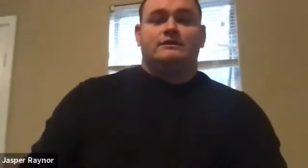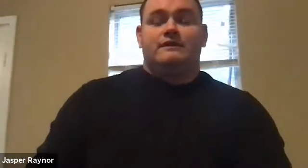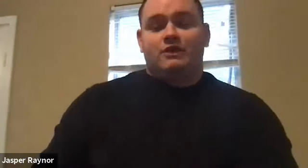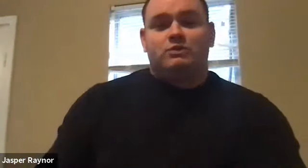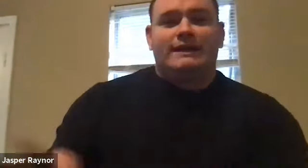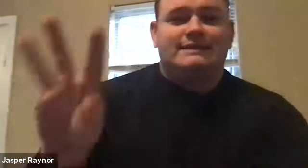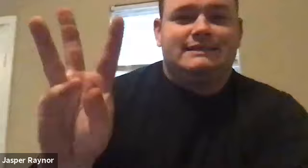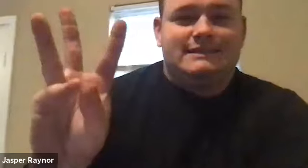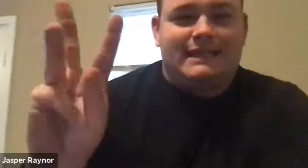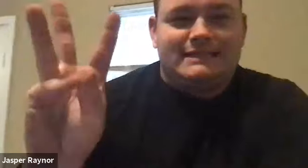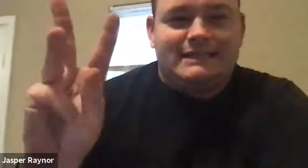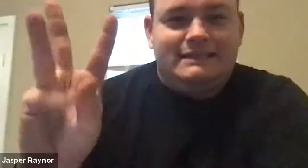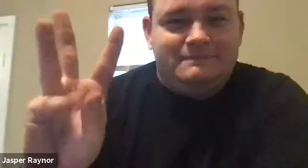the first way is 16.